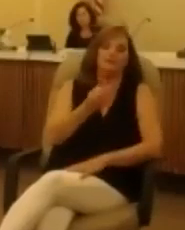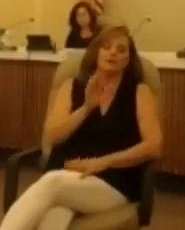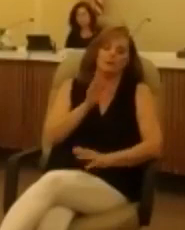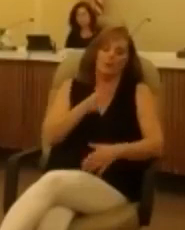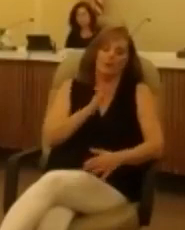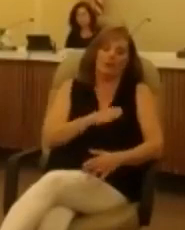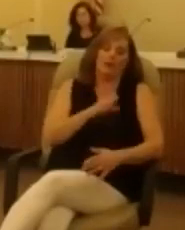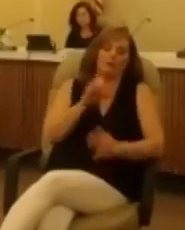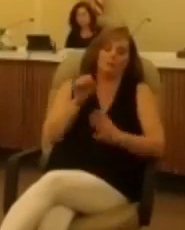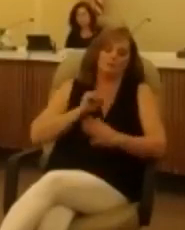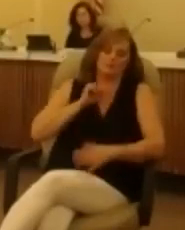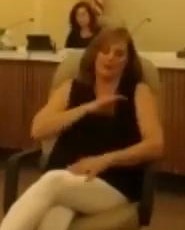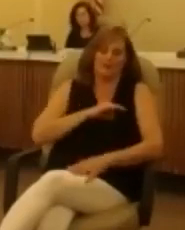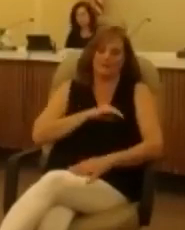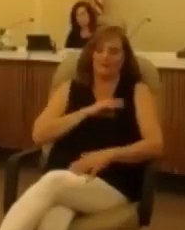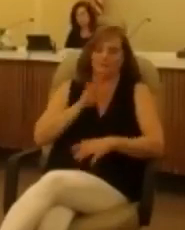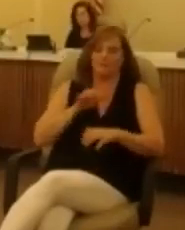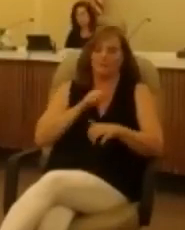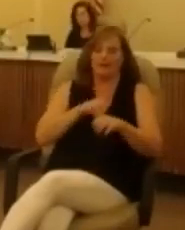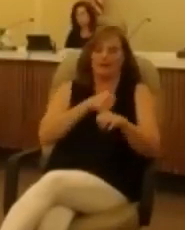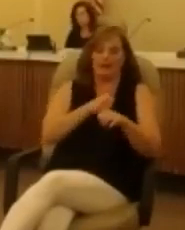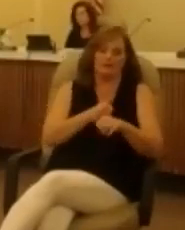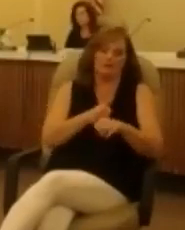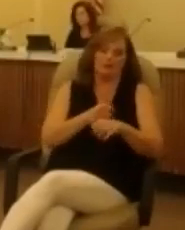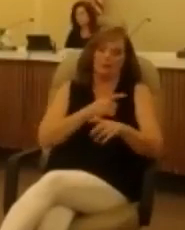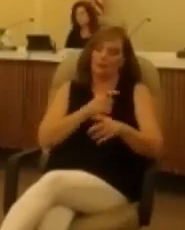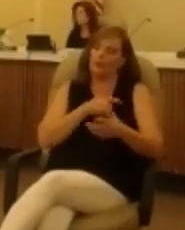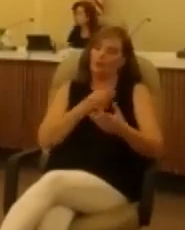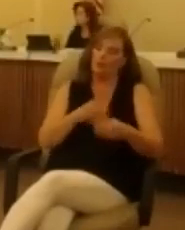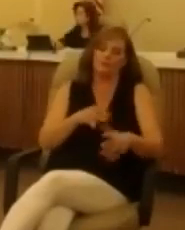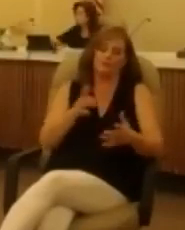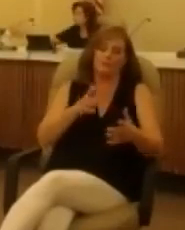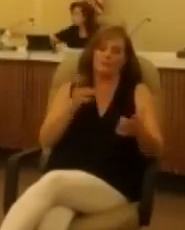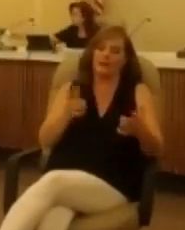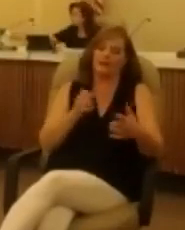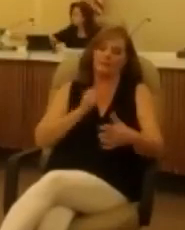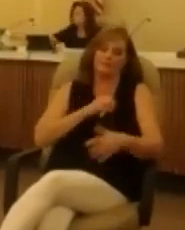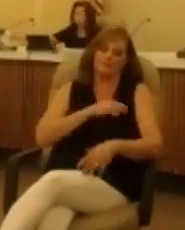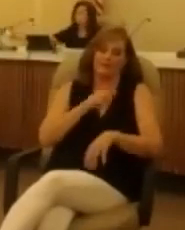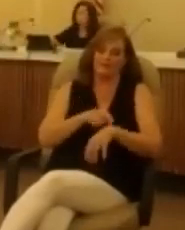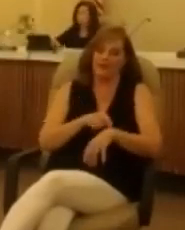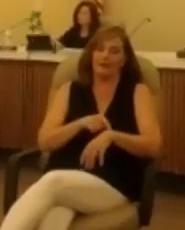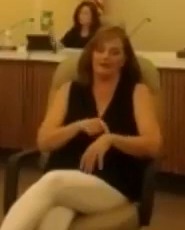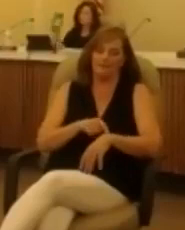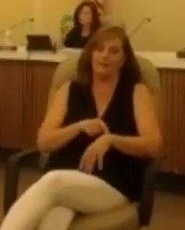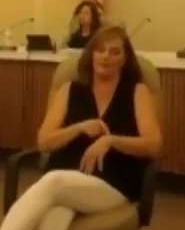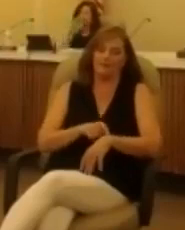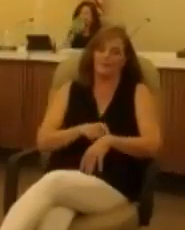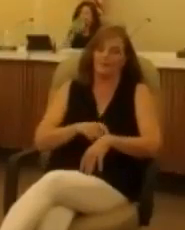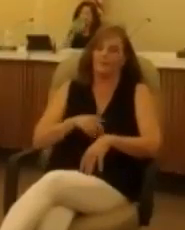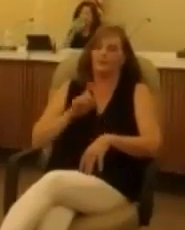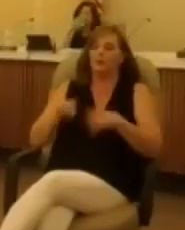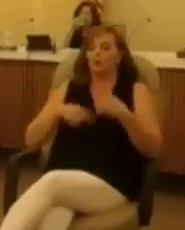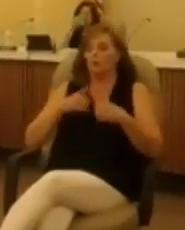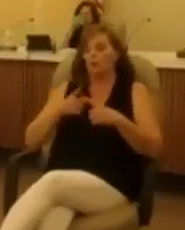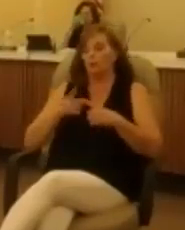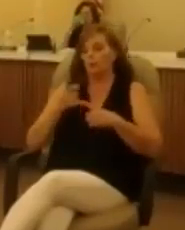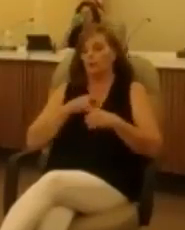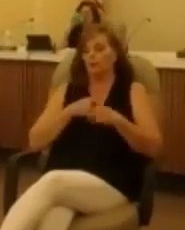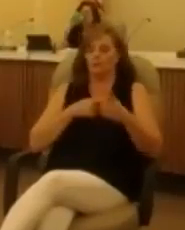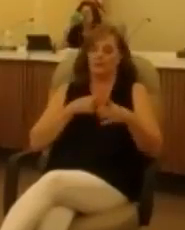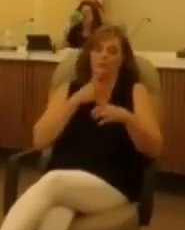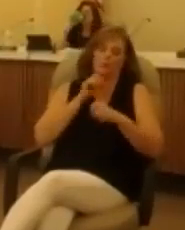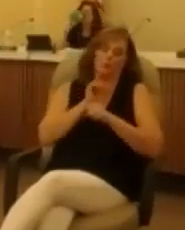the ability to catch up. We lost a lot of staff time when we basically had to be at half